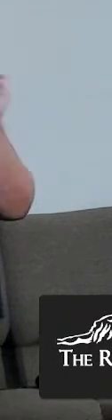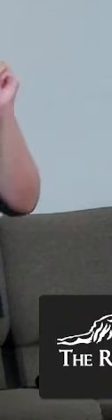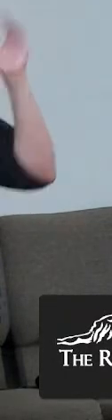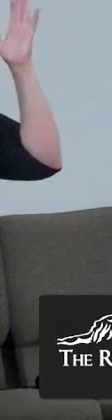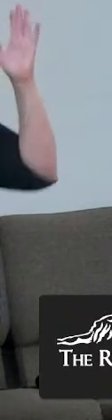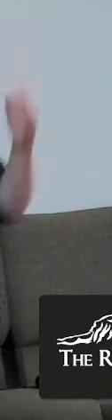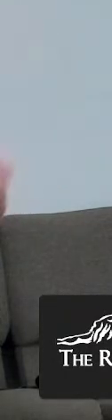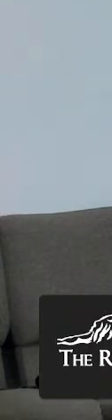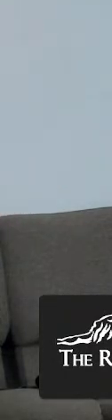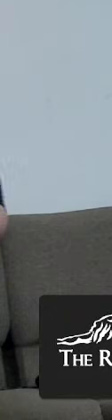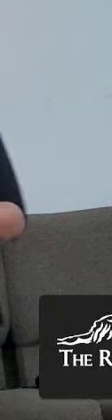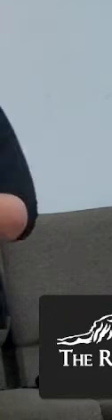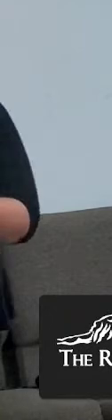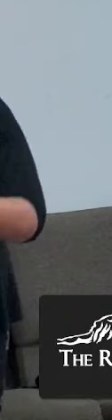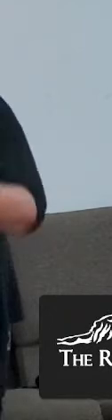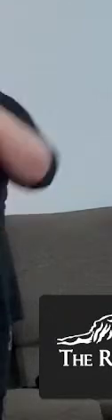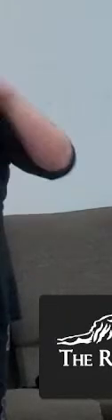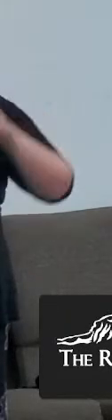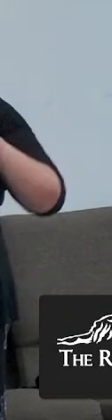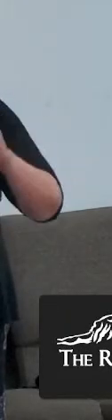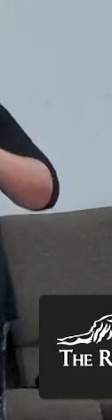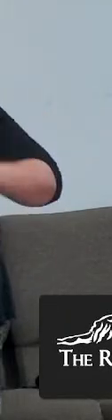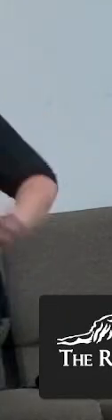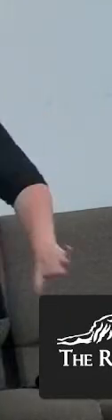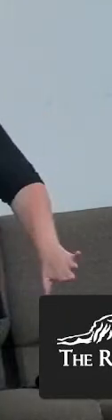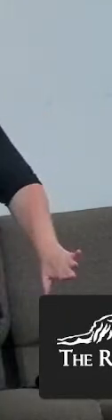Hallelujah. Amen. Look to your neighbor and say, heaven can't even get quiet.